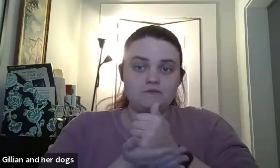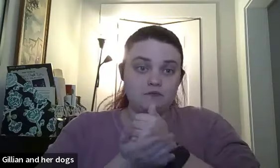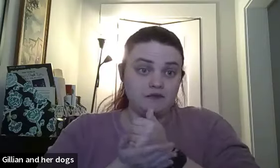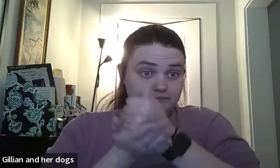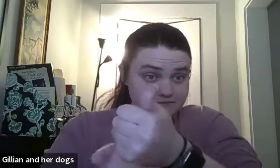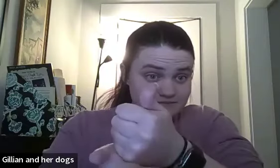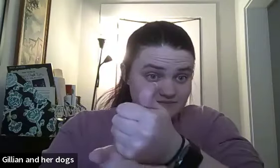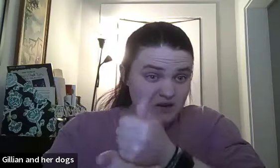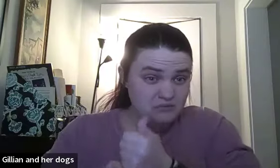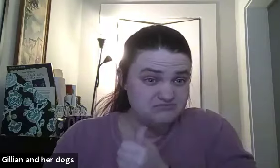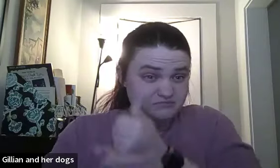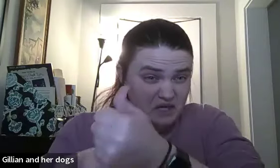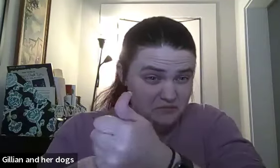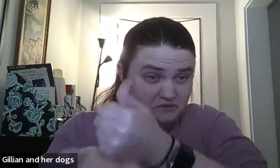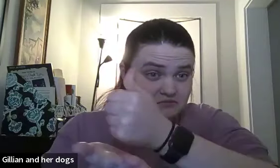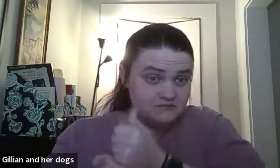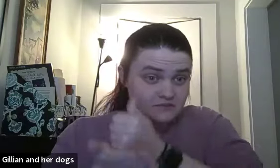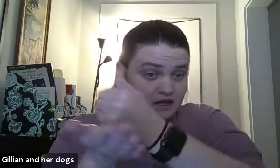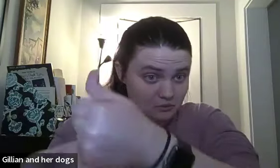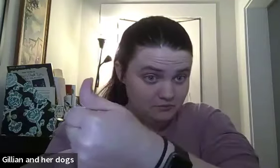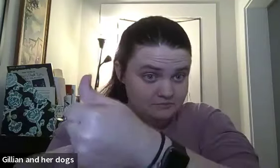up for that, like, help me help you, help.